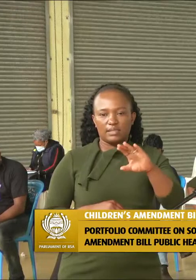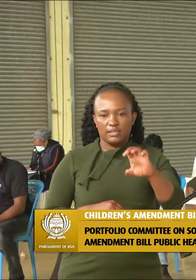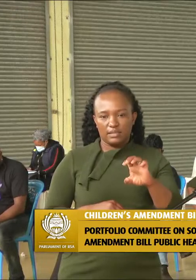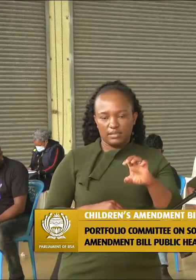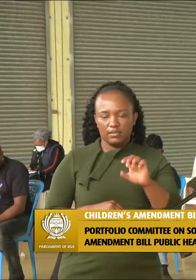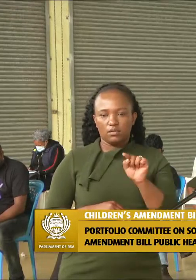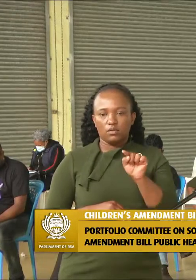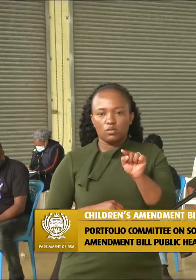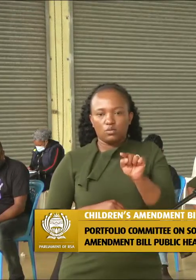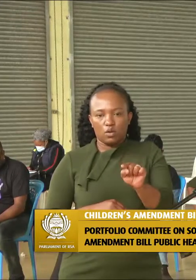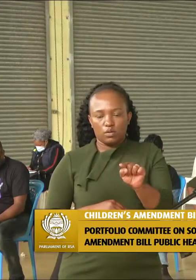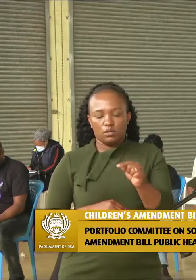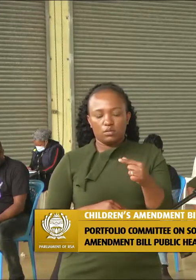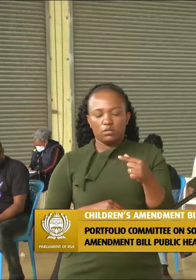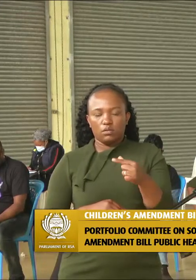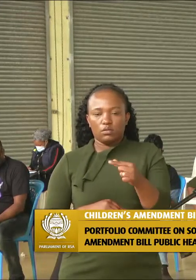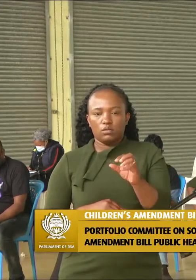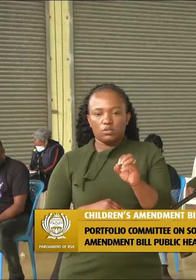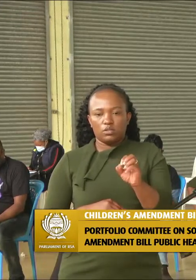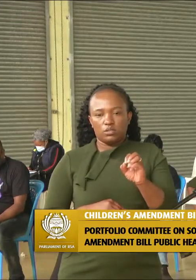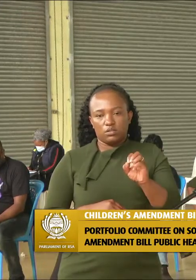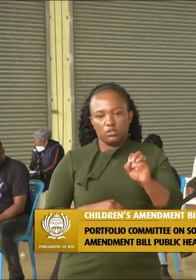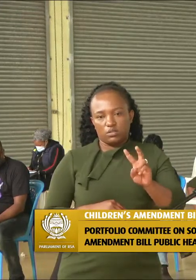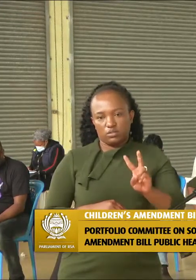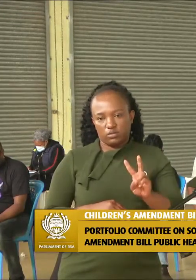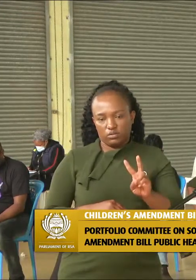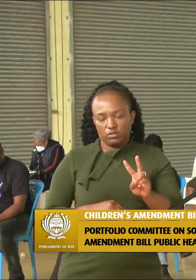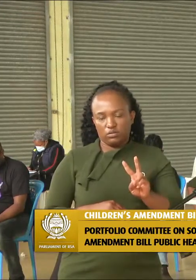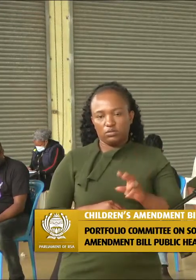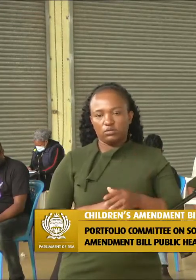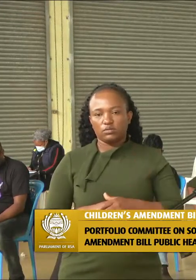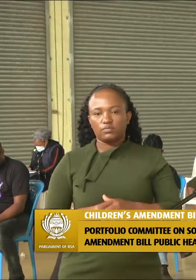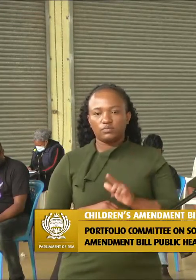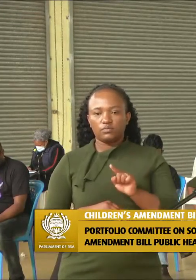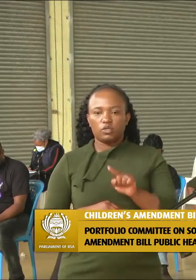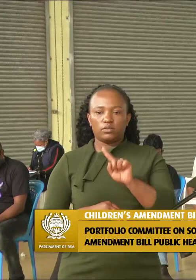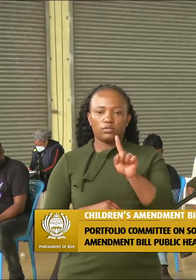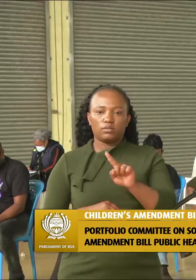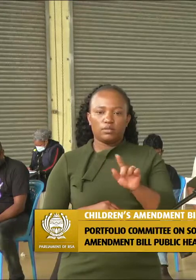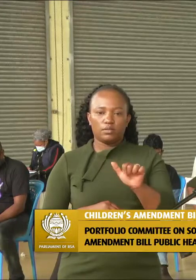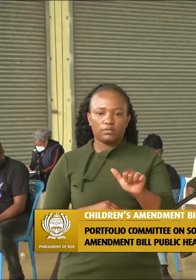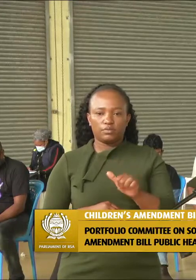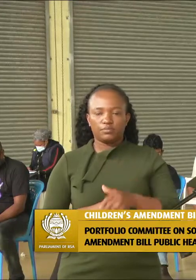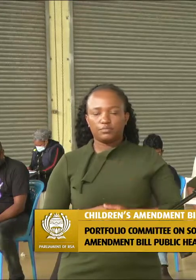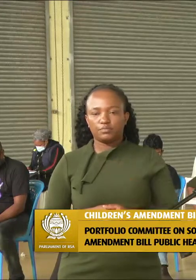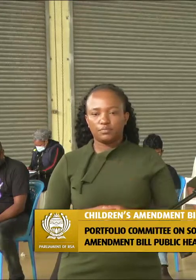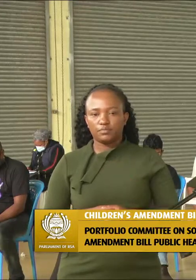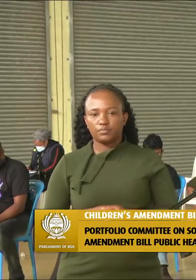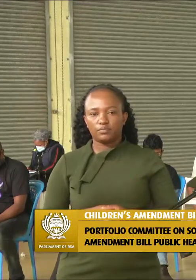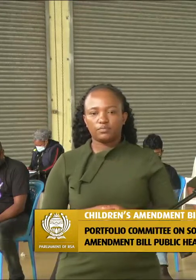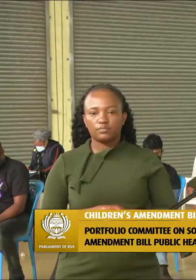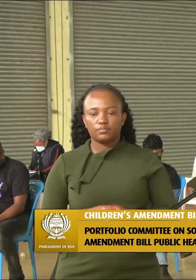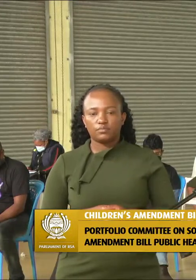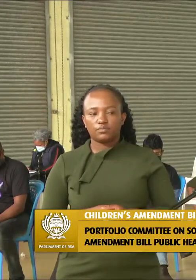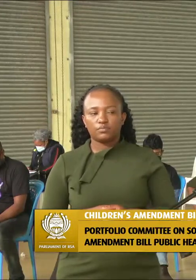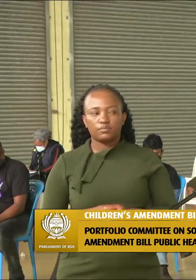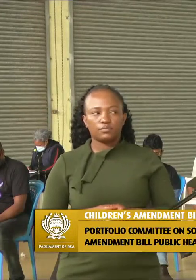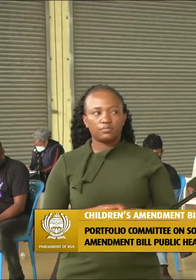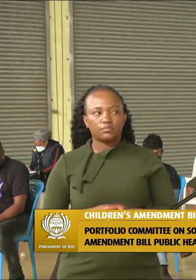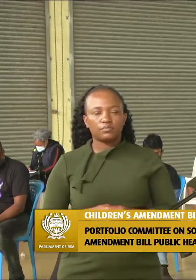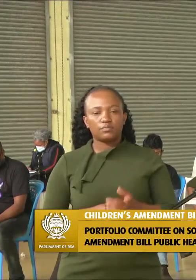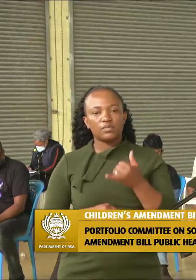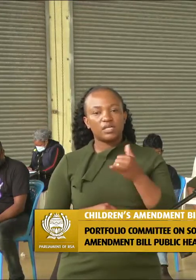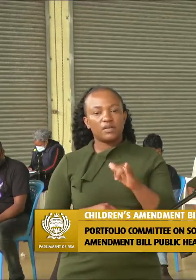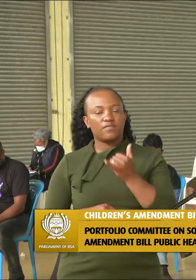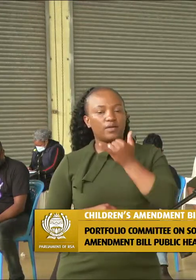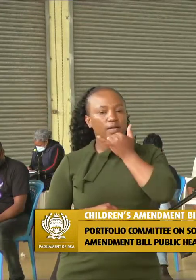justice dot gov dot gov dot za. dot za. If you don't get joy